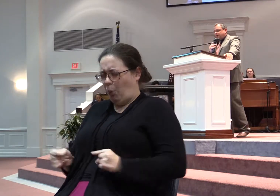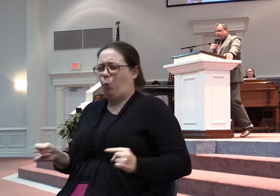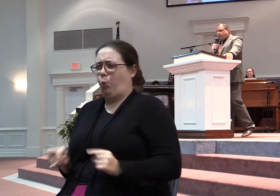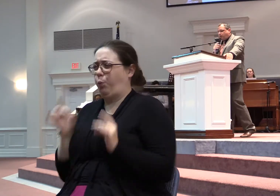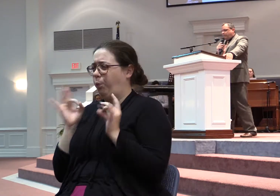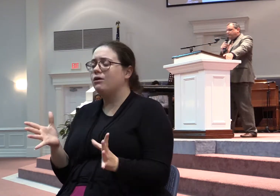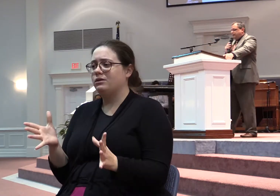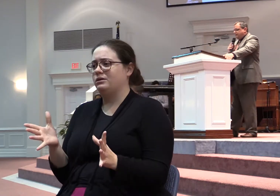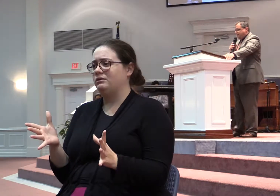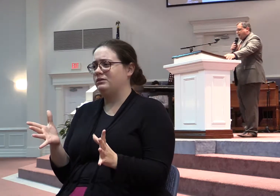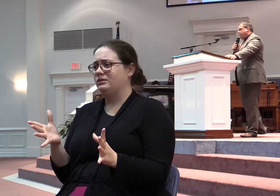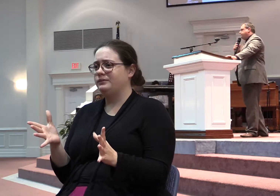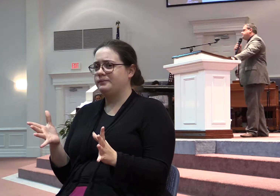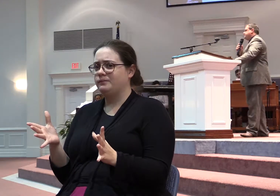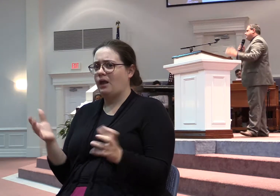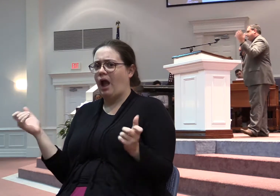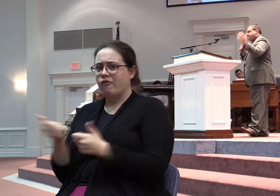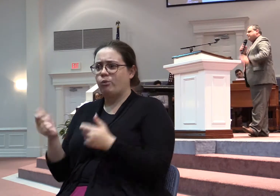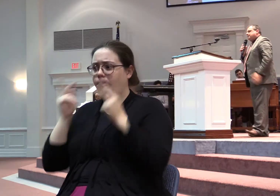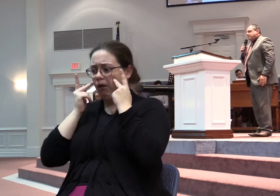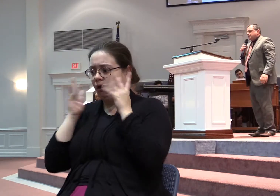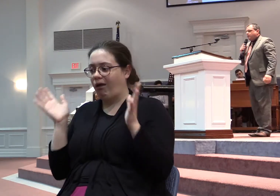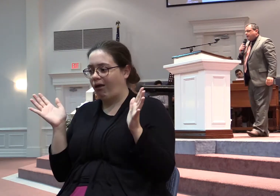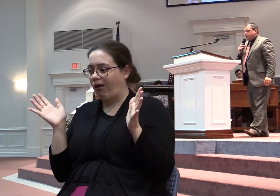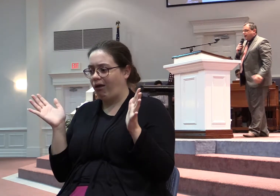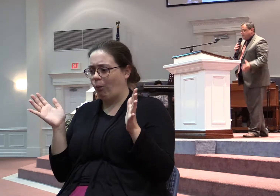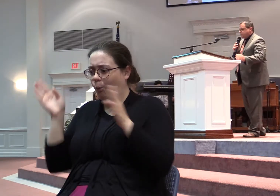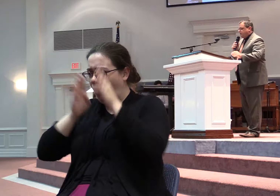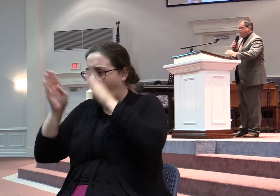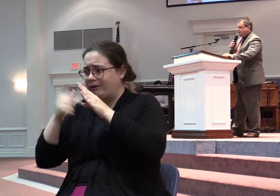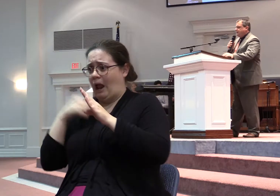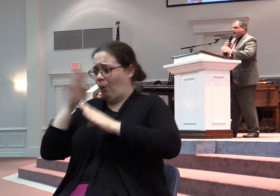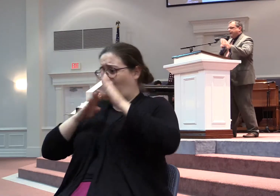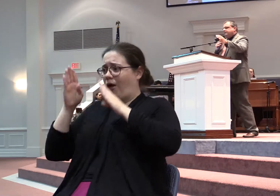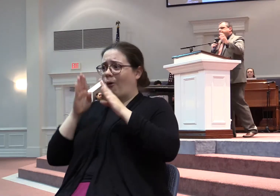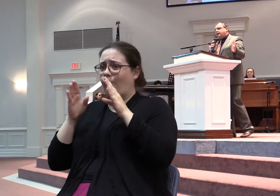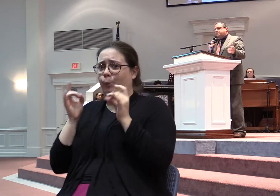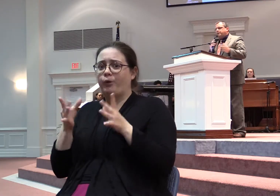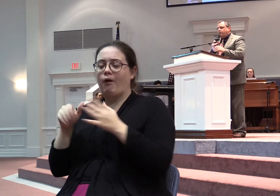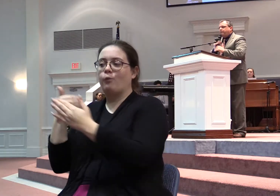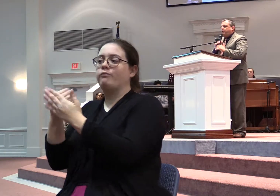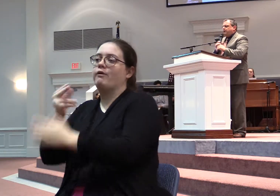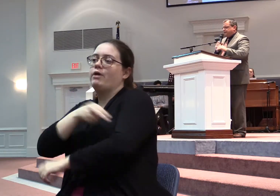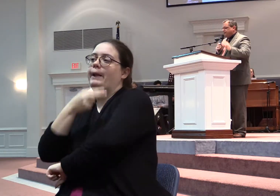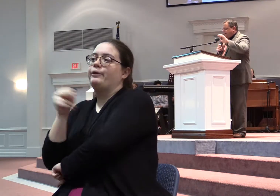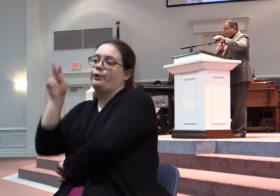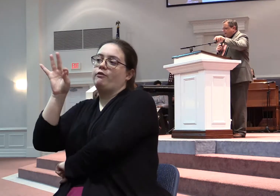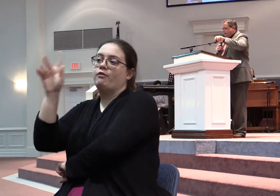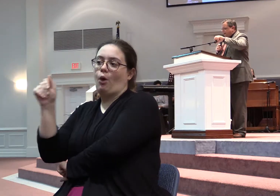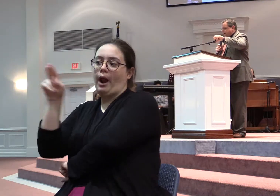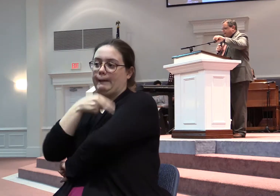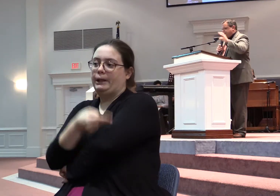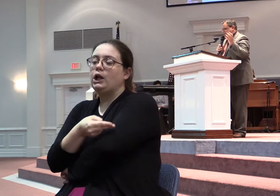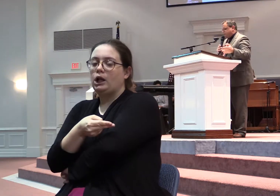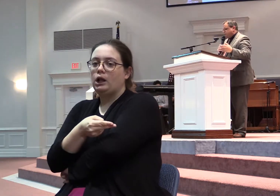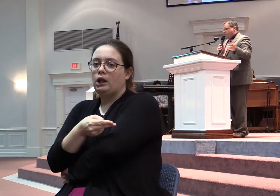Horrible. Everybody was worried and I was worried. And I get to the hospital in North Florida,